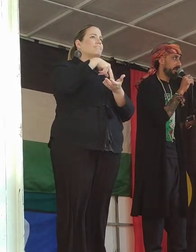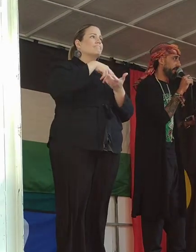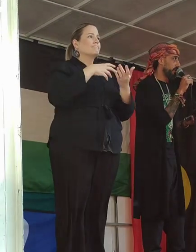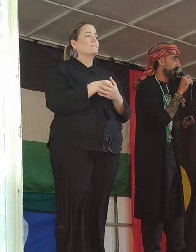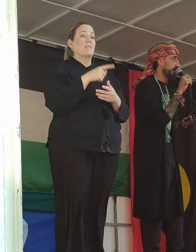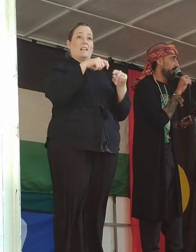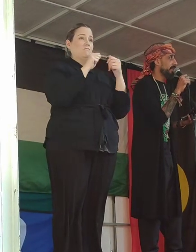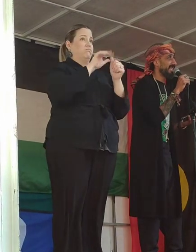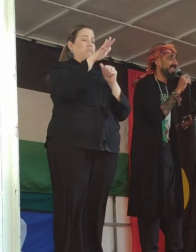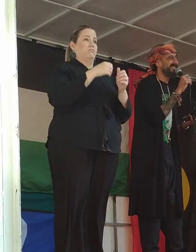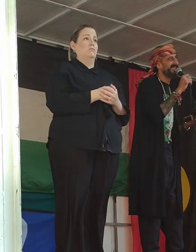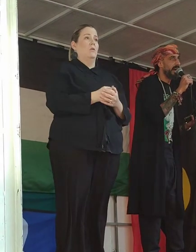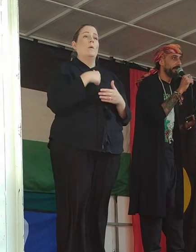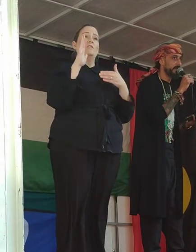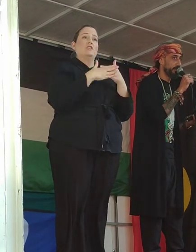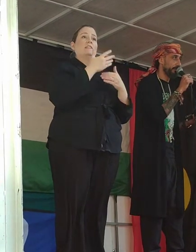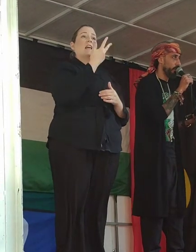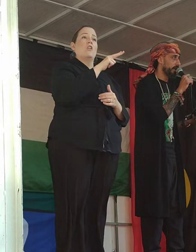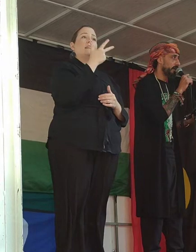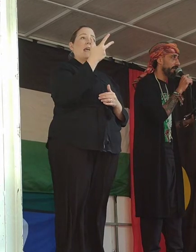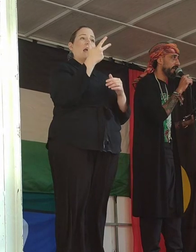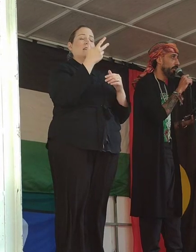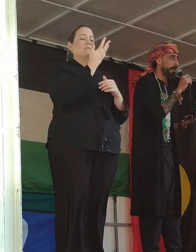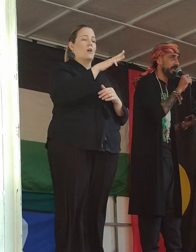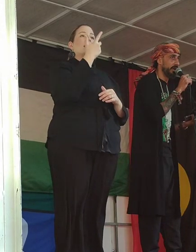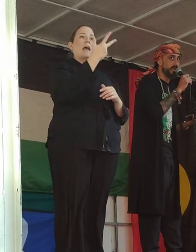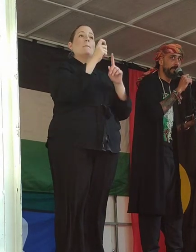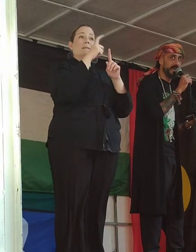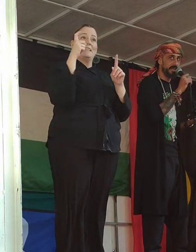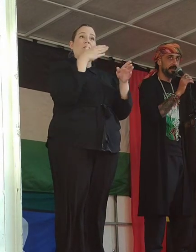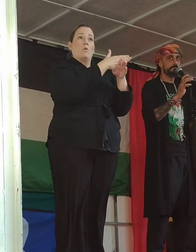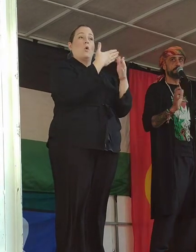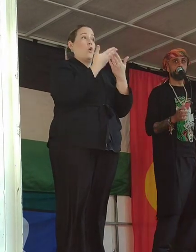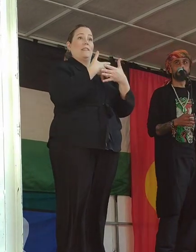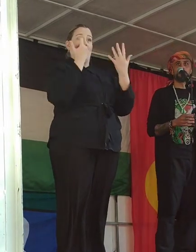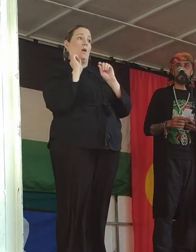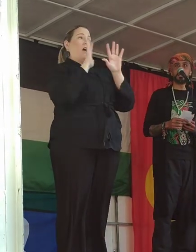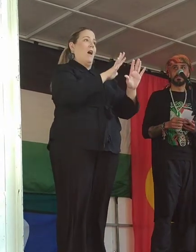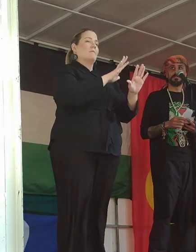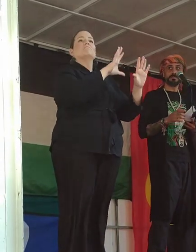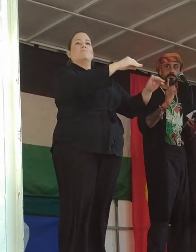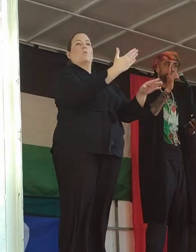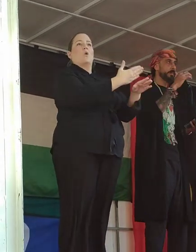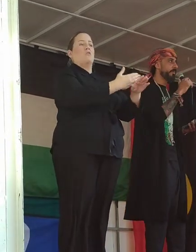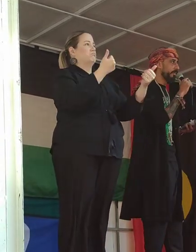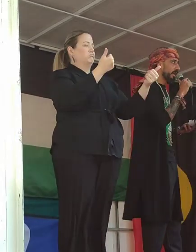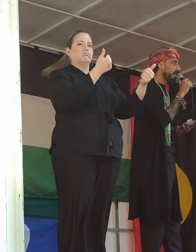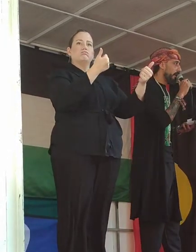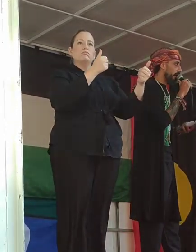work. We have successfully shut down 98% of the work every time we're picketing, which is amazing.